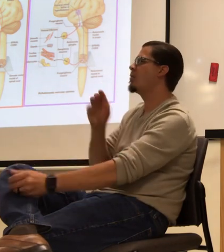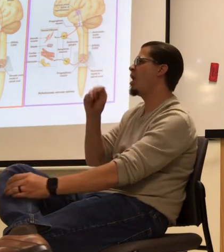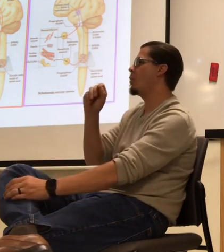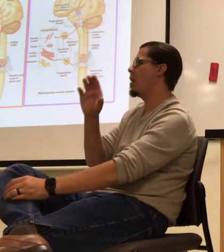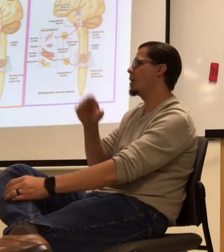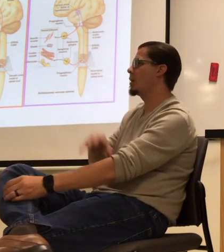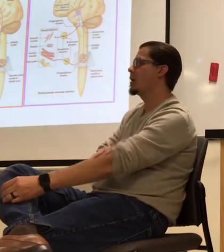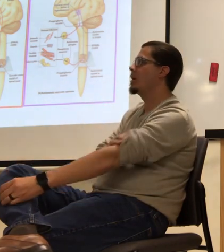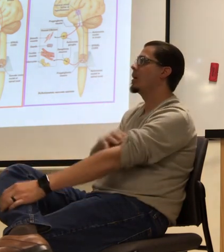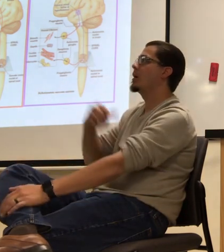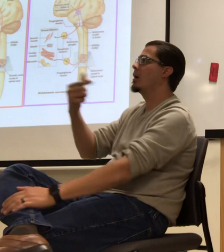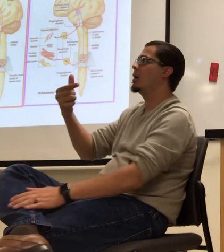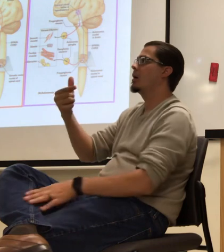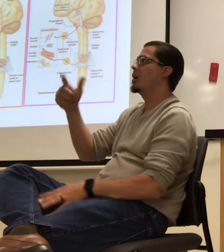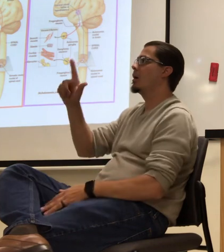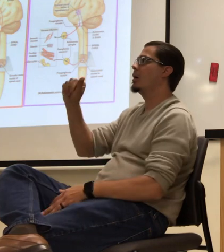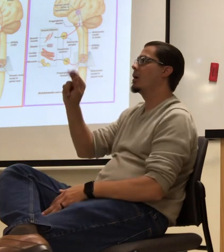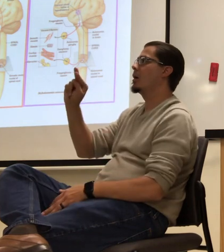Glands,